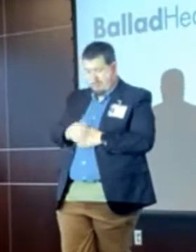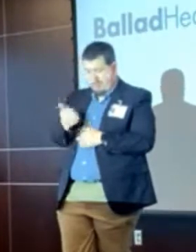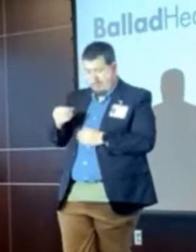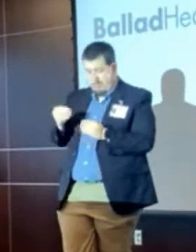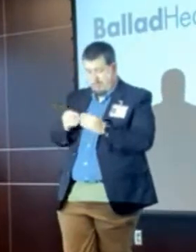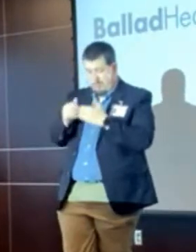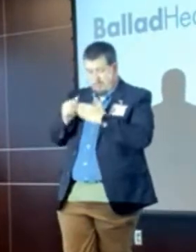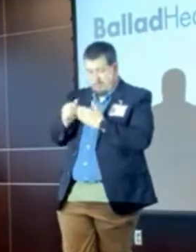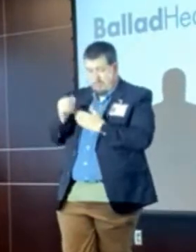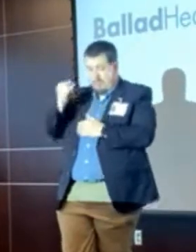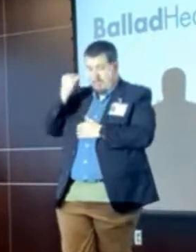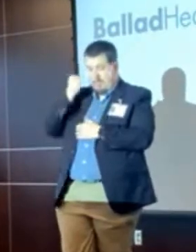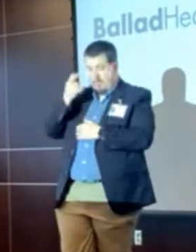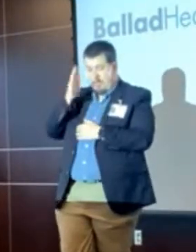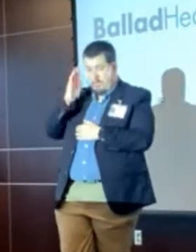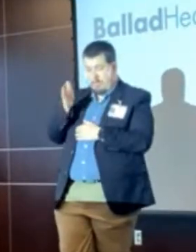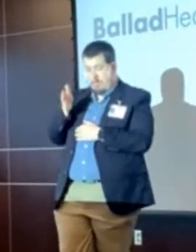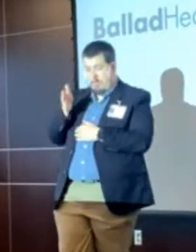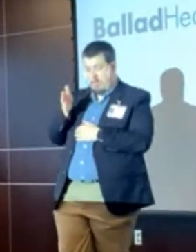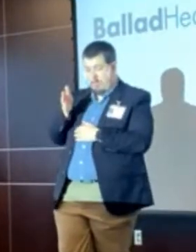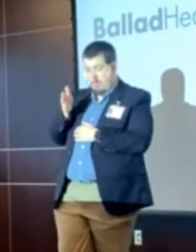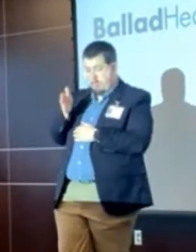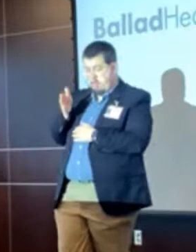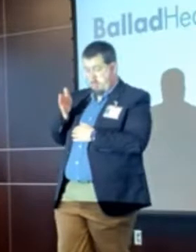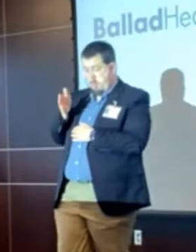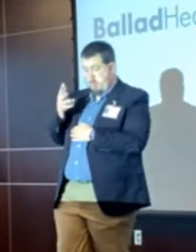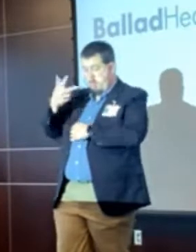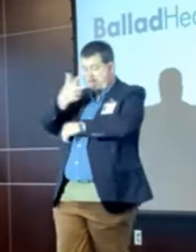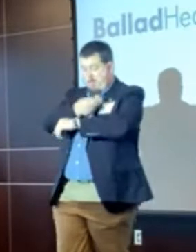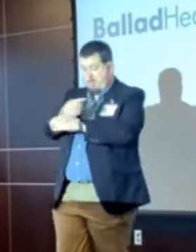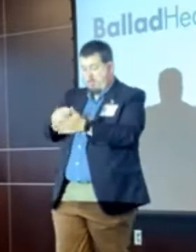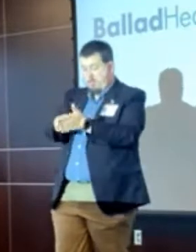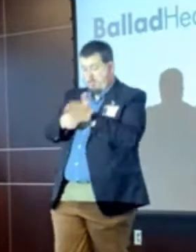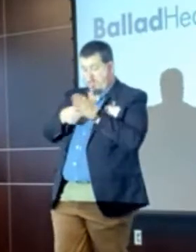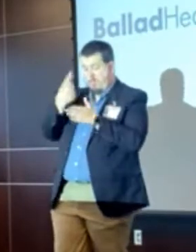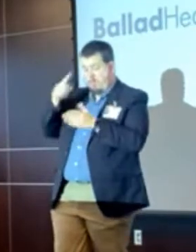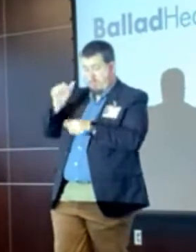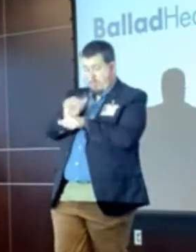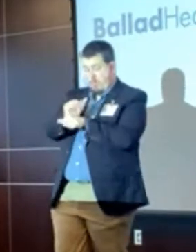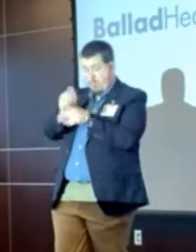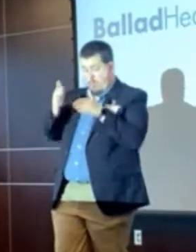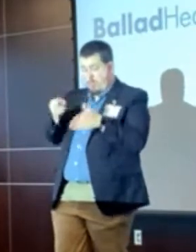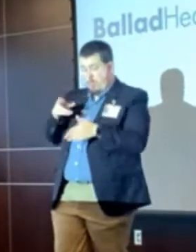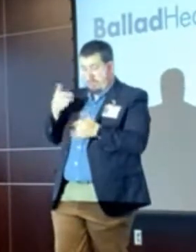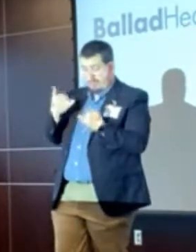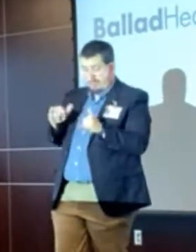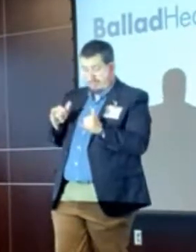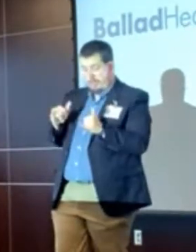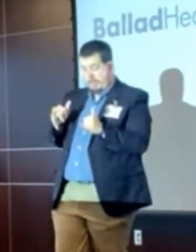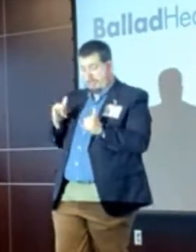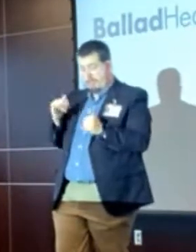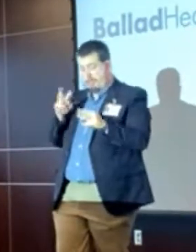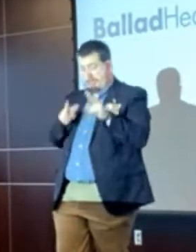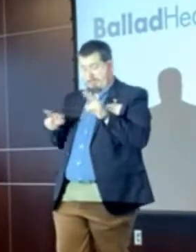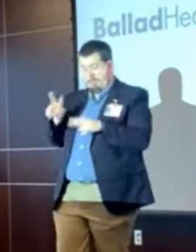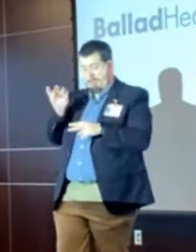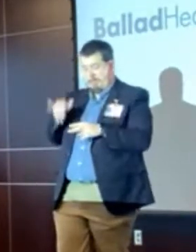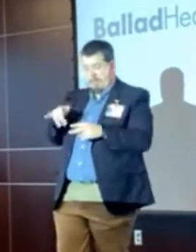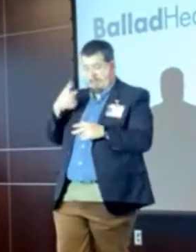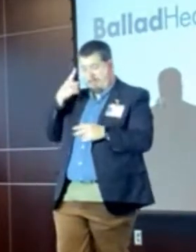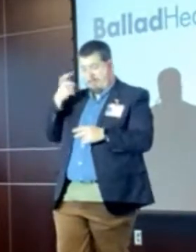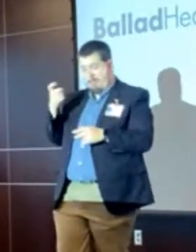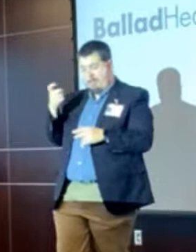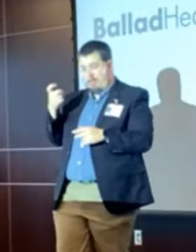guidance on whether you all might make the vaccine mandatory for employees, or are you still examining that in light of